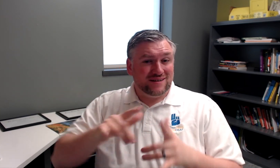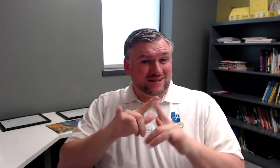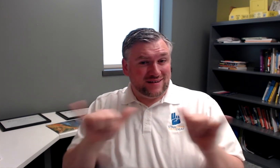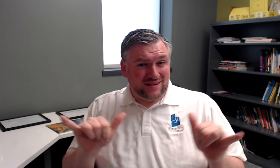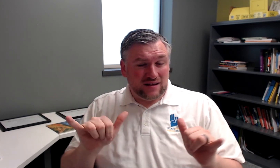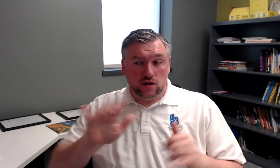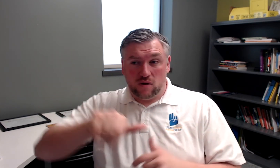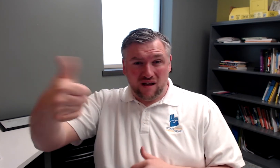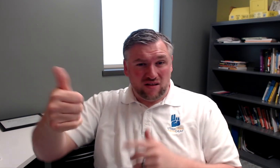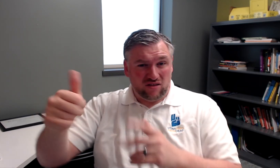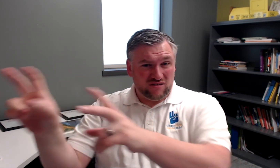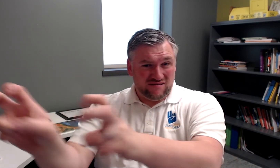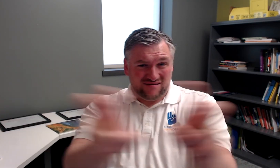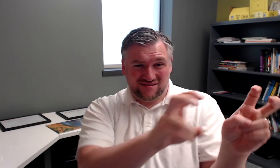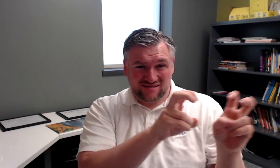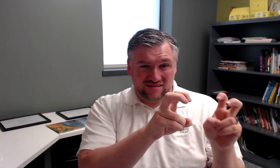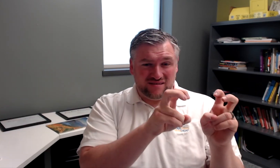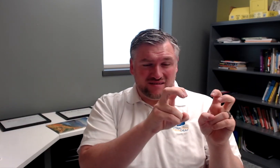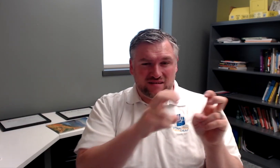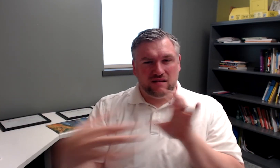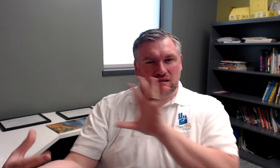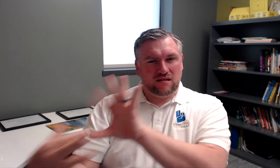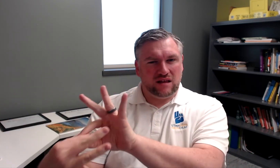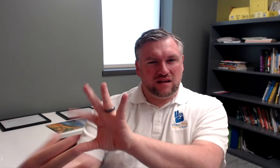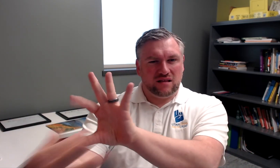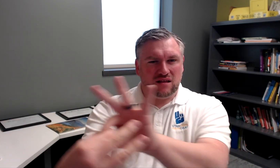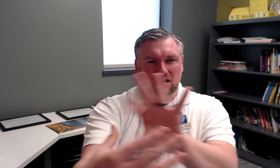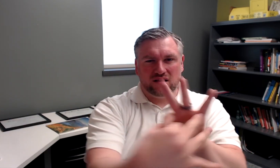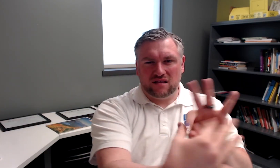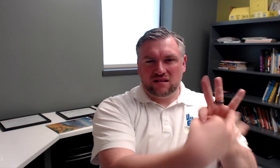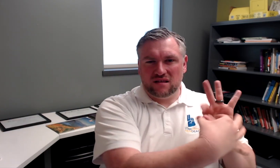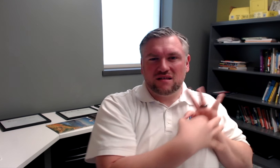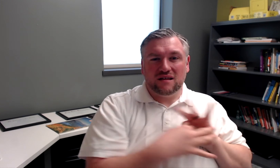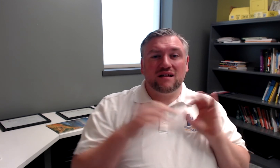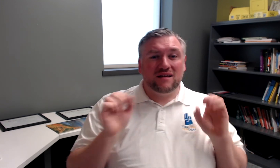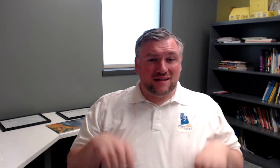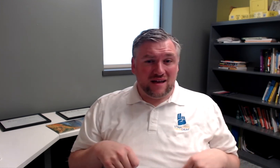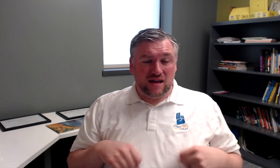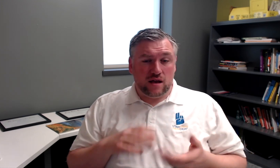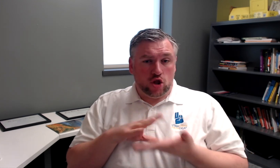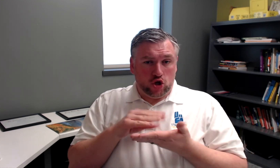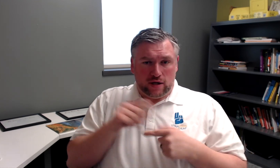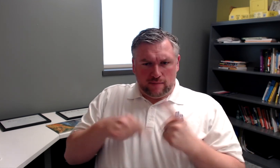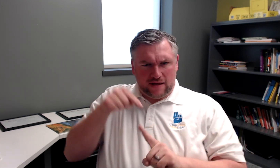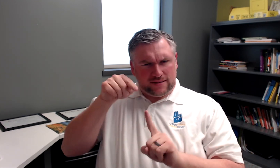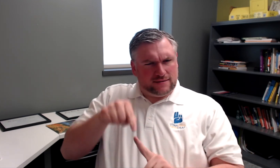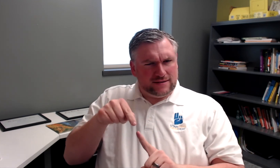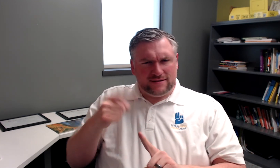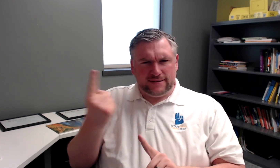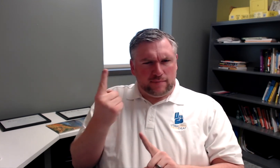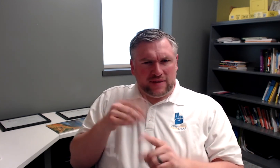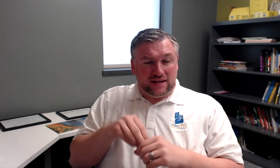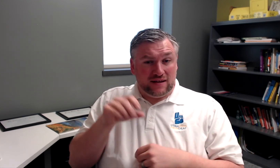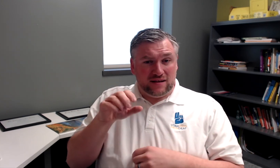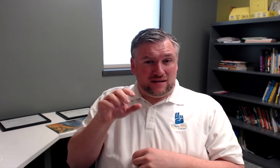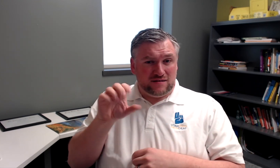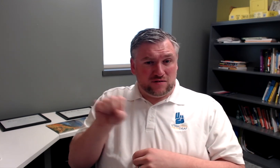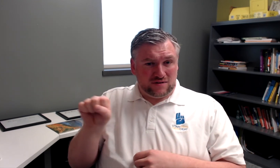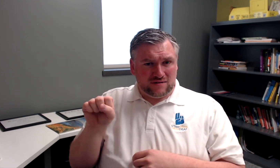make social studies so rich, as well as other topics, other contents can link in to what you're learning about in social